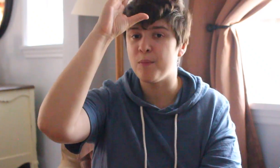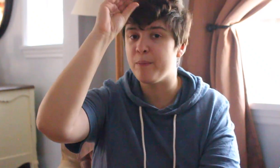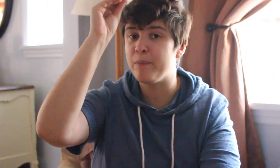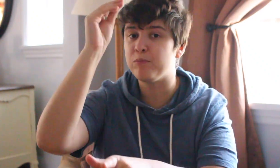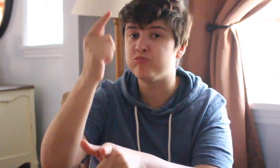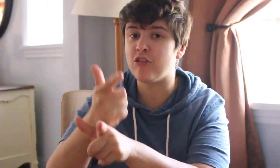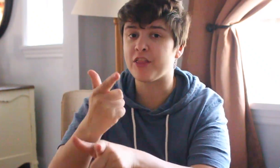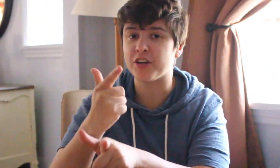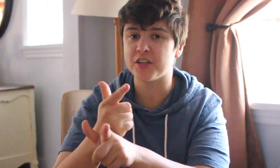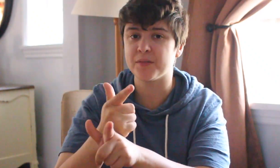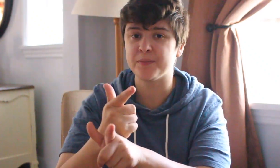Brother.